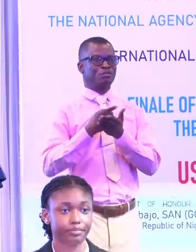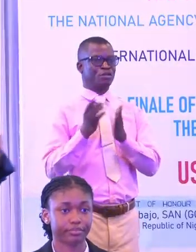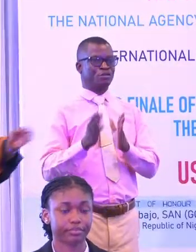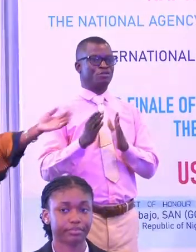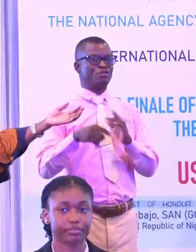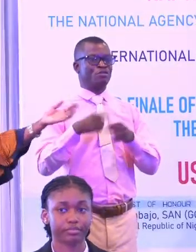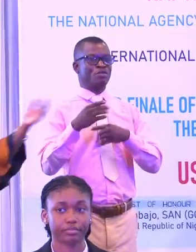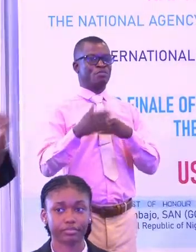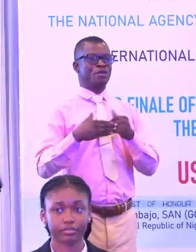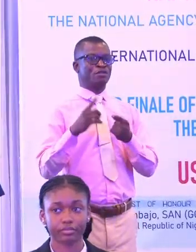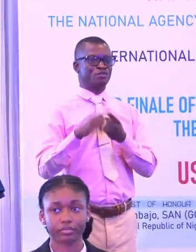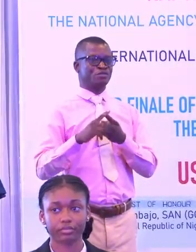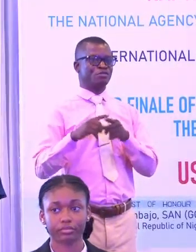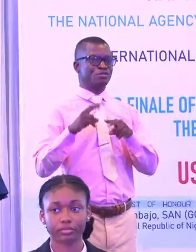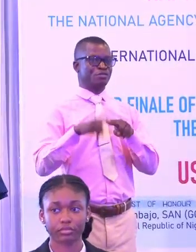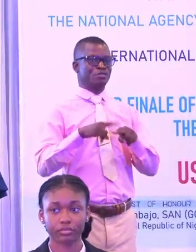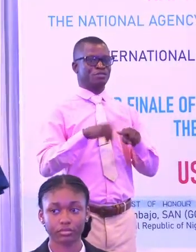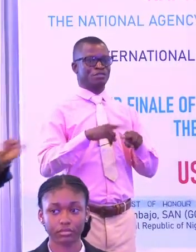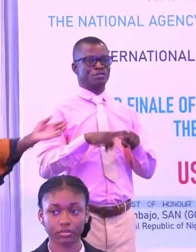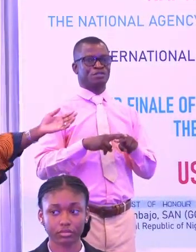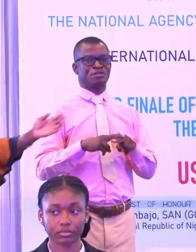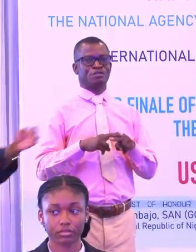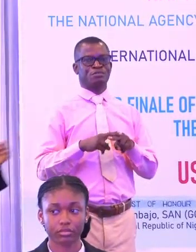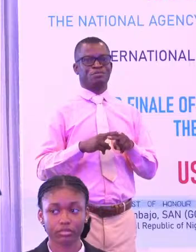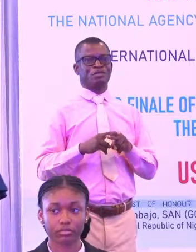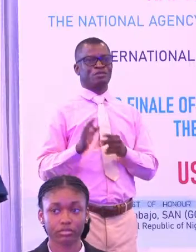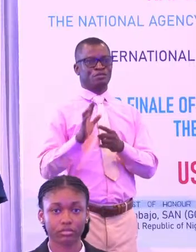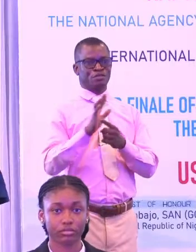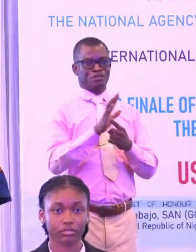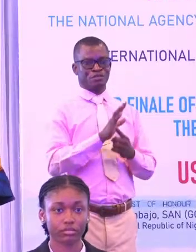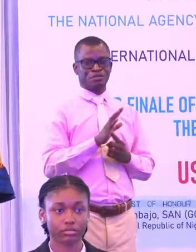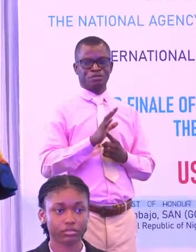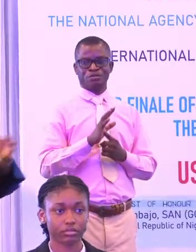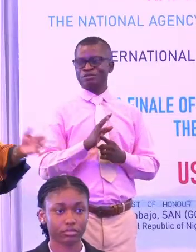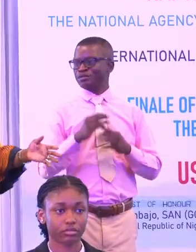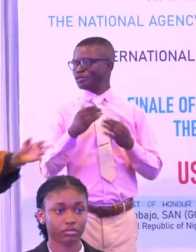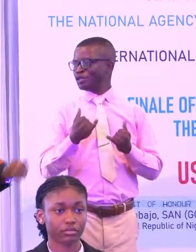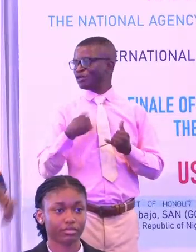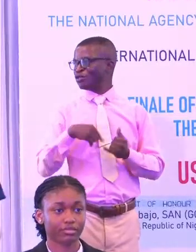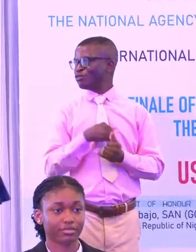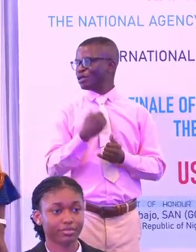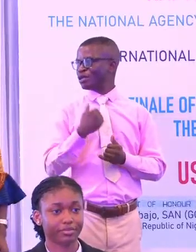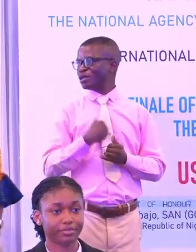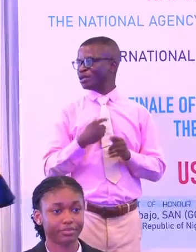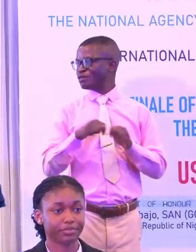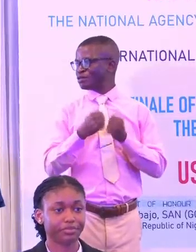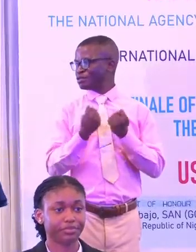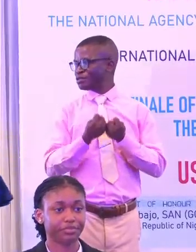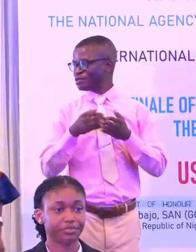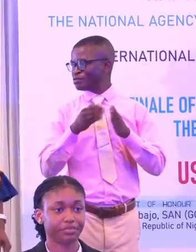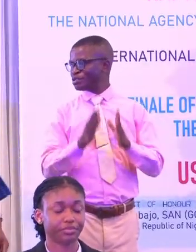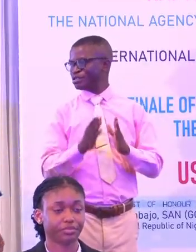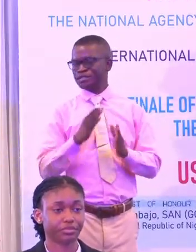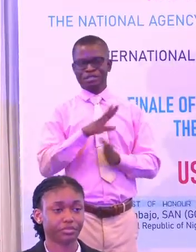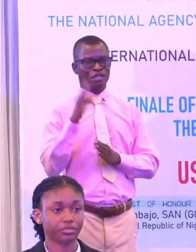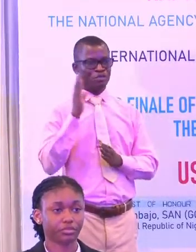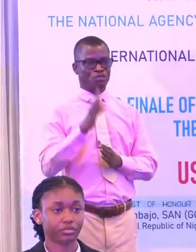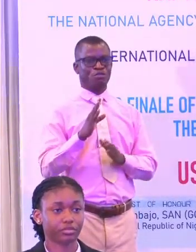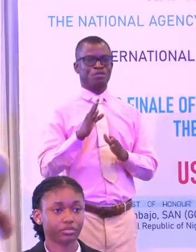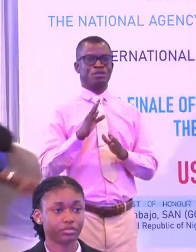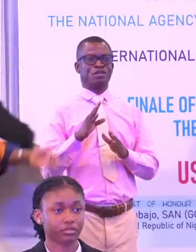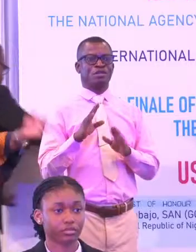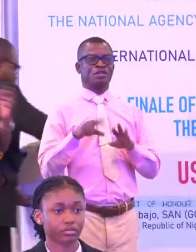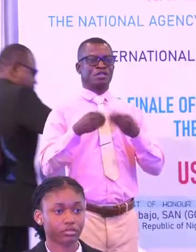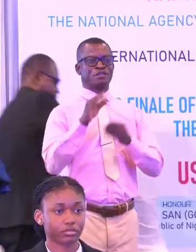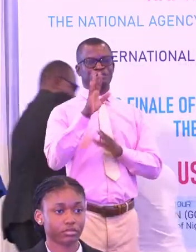seats. They were the ones that had the debates on Friday. I just wanted you to see them. And we have just the team leads, and they'll each do 5